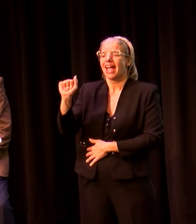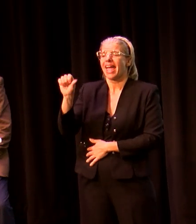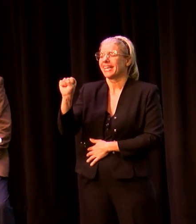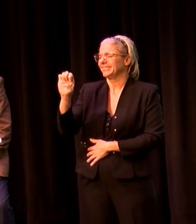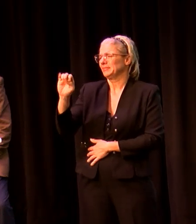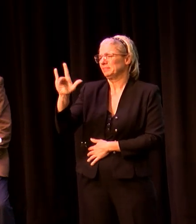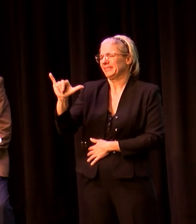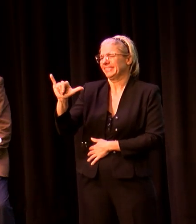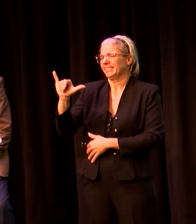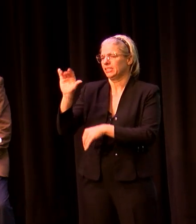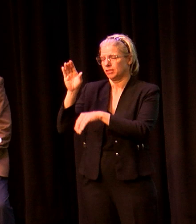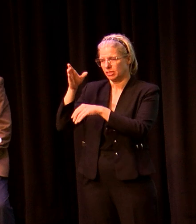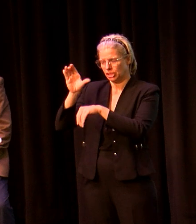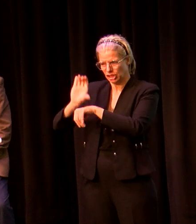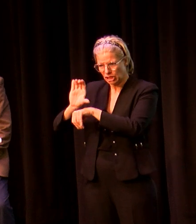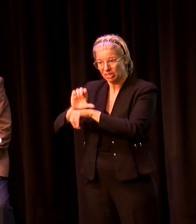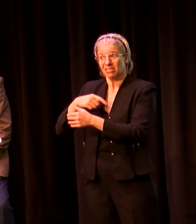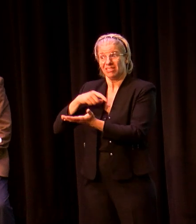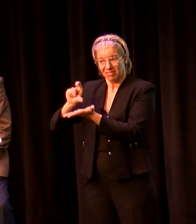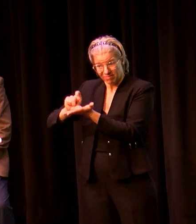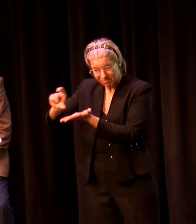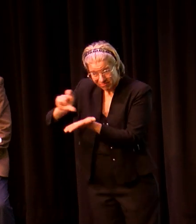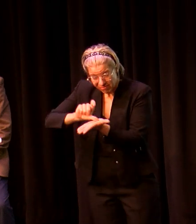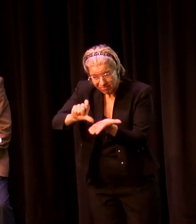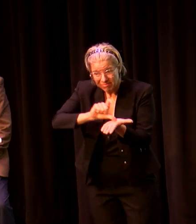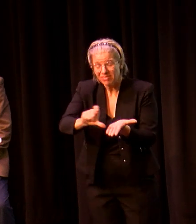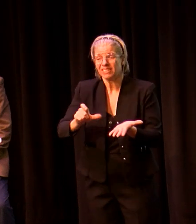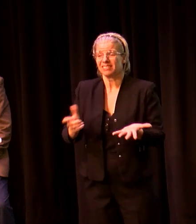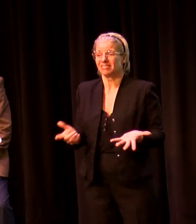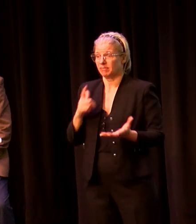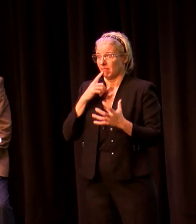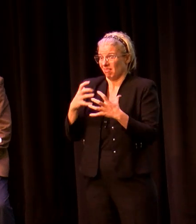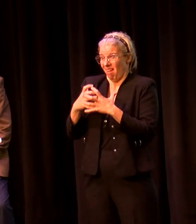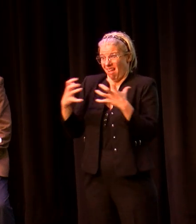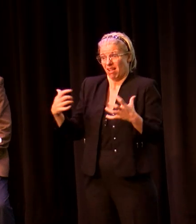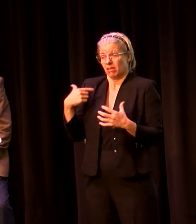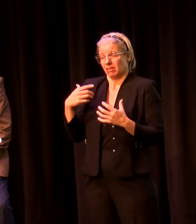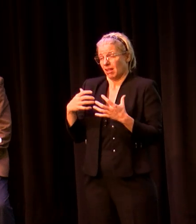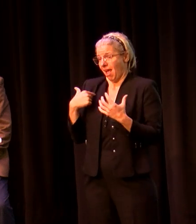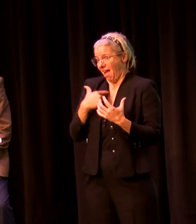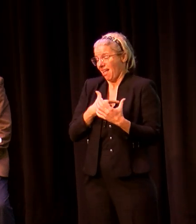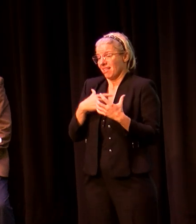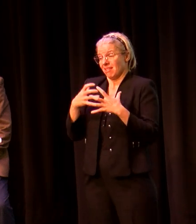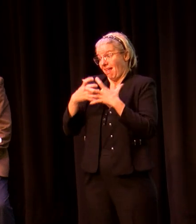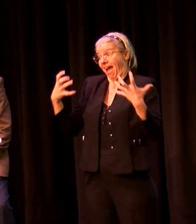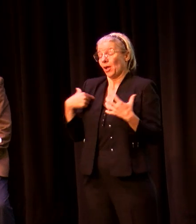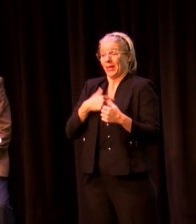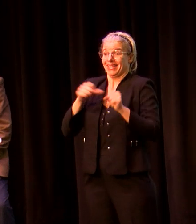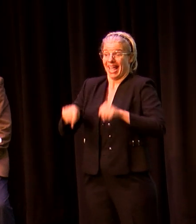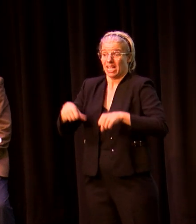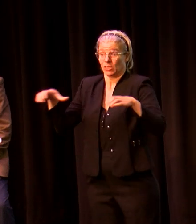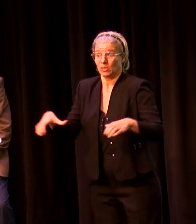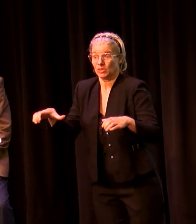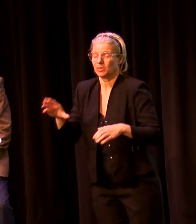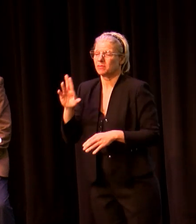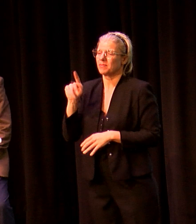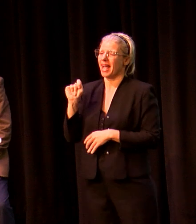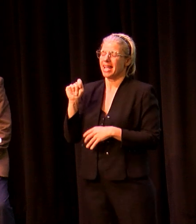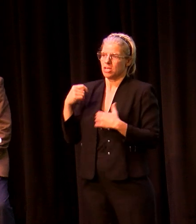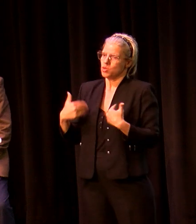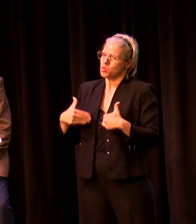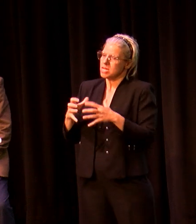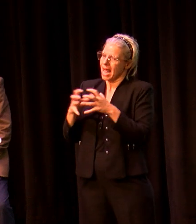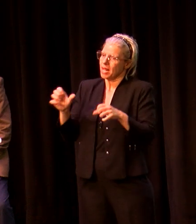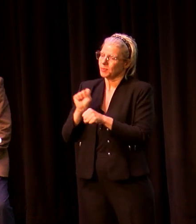us. So there's a lot that we can do, but we need more. So I'm mainly putting this on your radar screen because there is an initiative